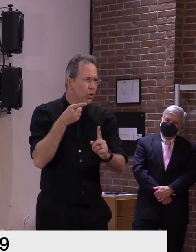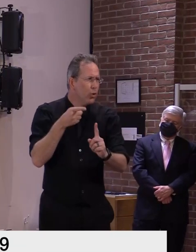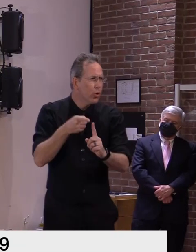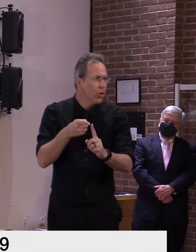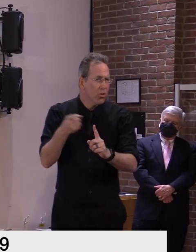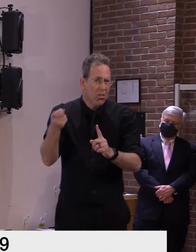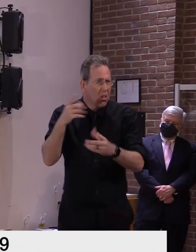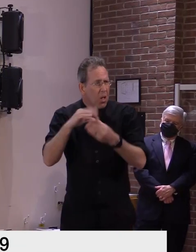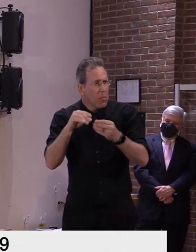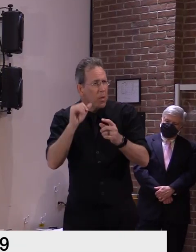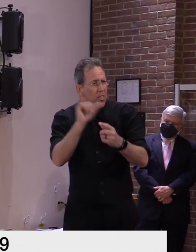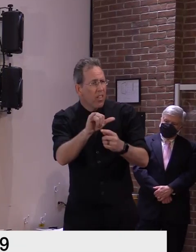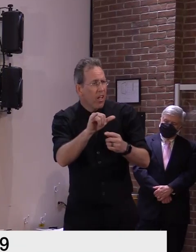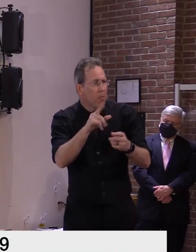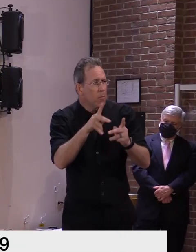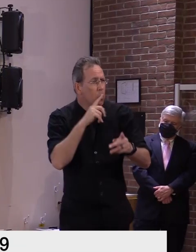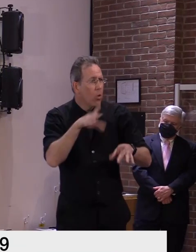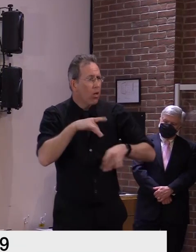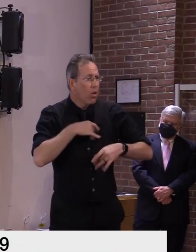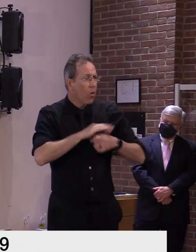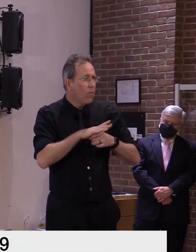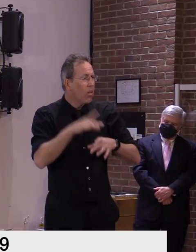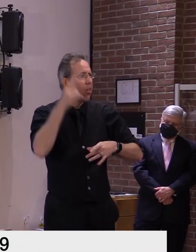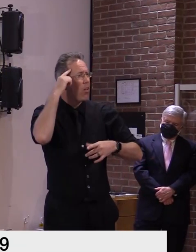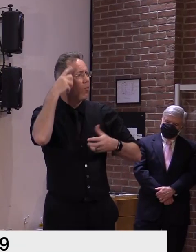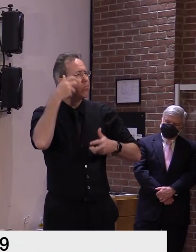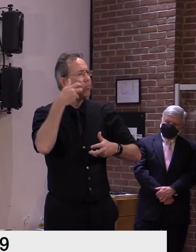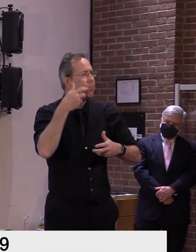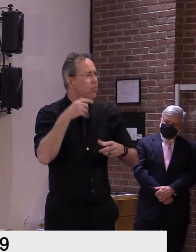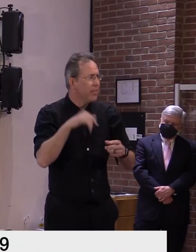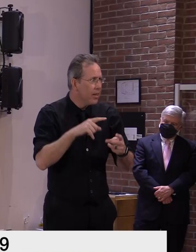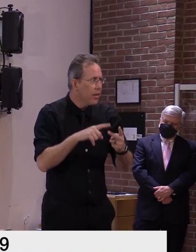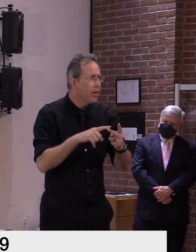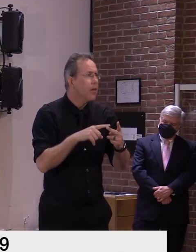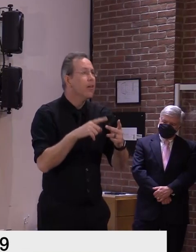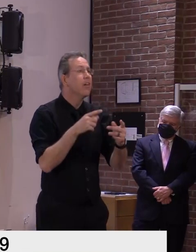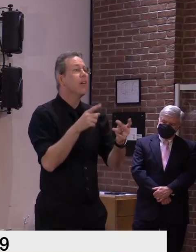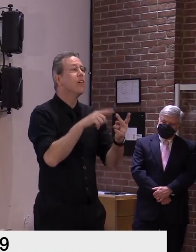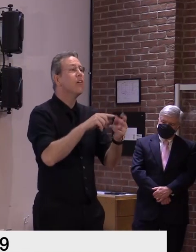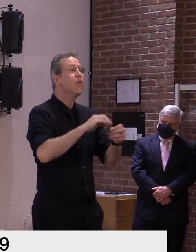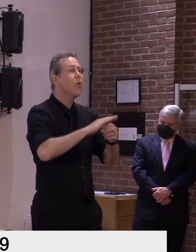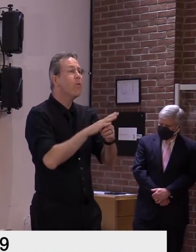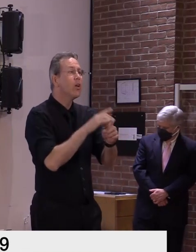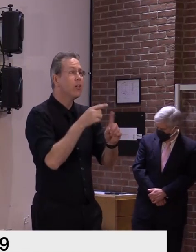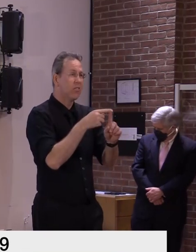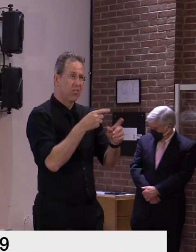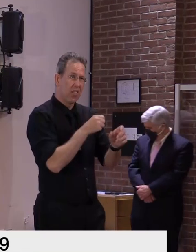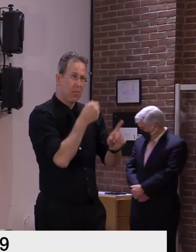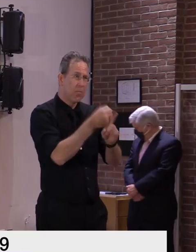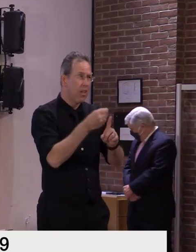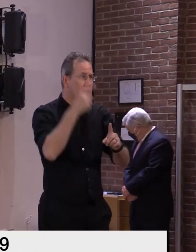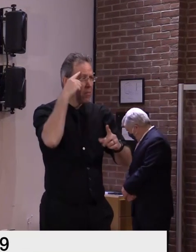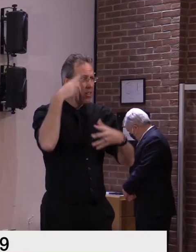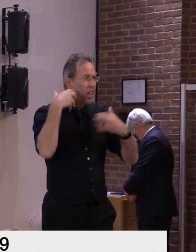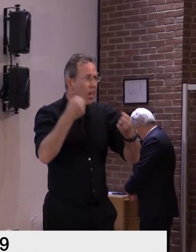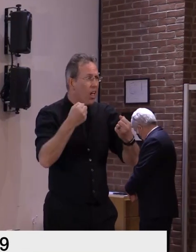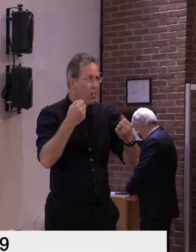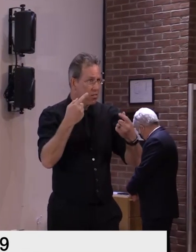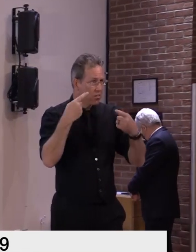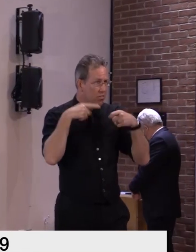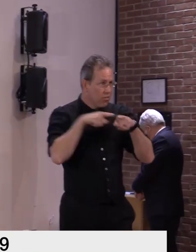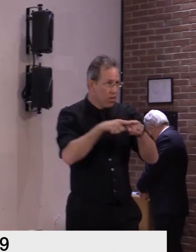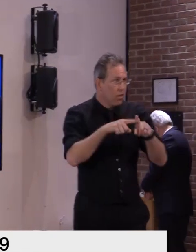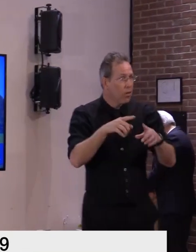the mental health impact of COVID, but just seeing some numbers and an attempt to try to study this a little further, what are your thoughts on